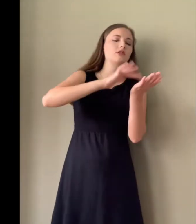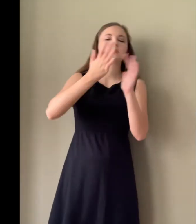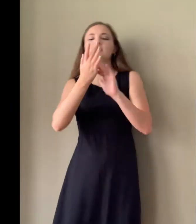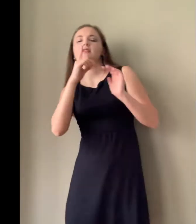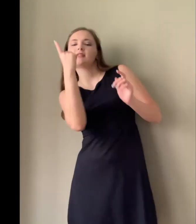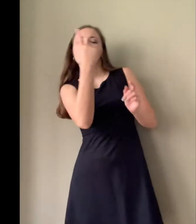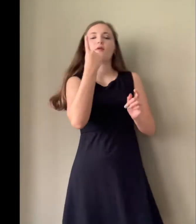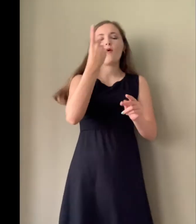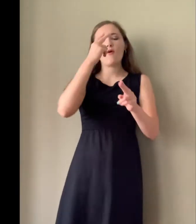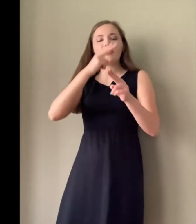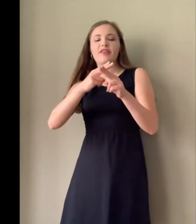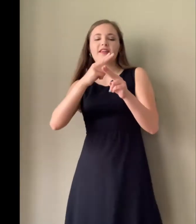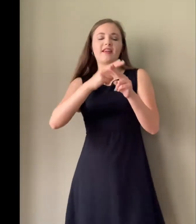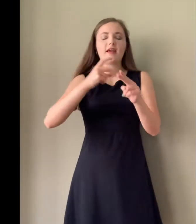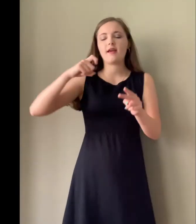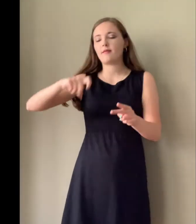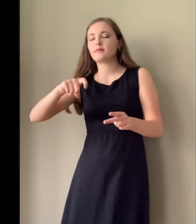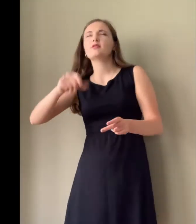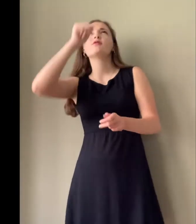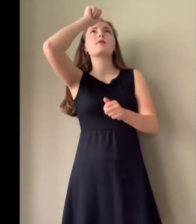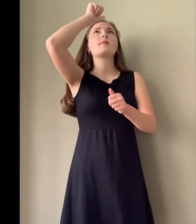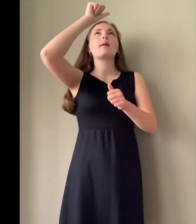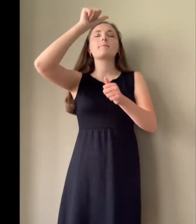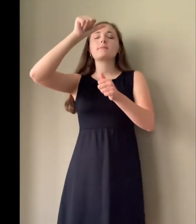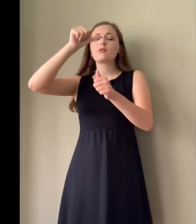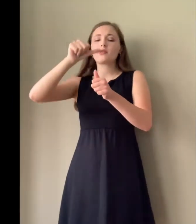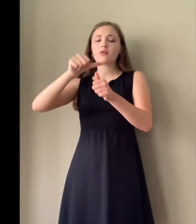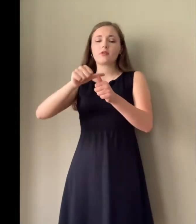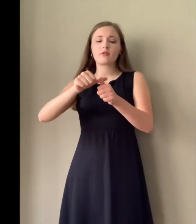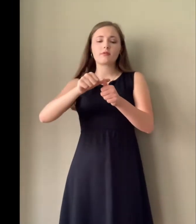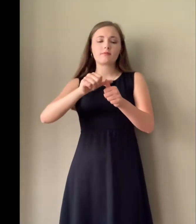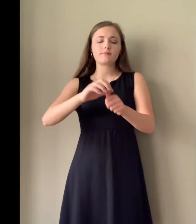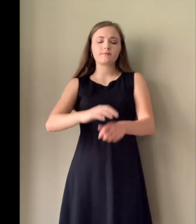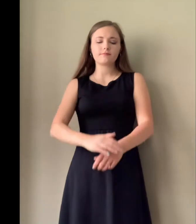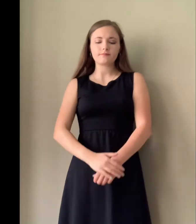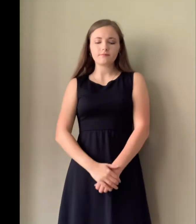But Jesus is the only name to remember.